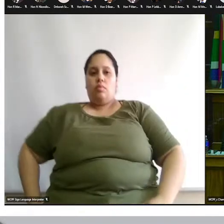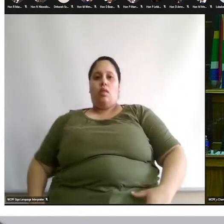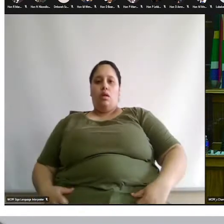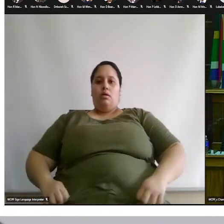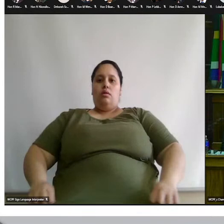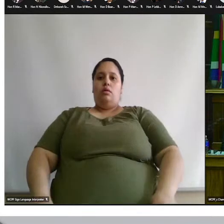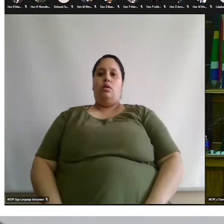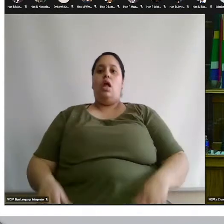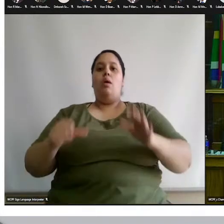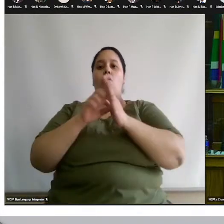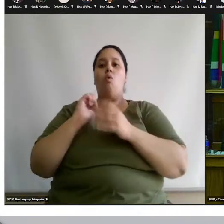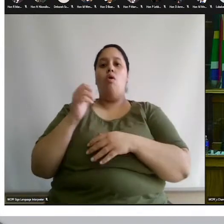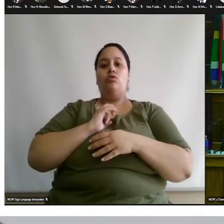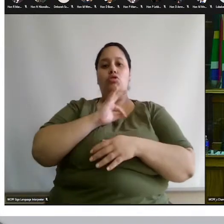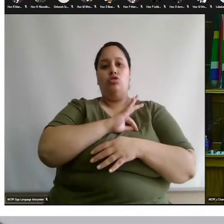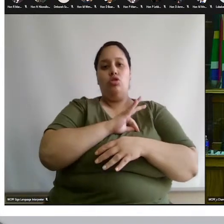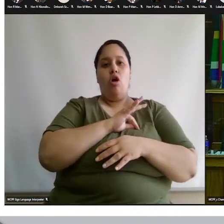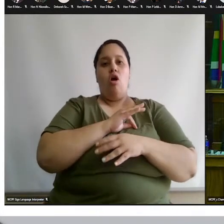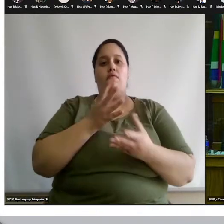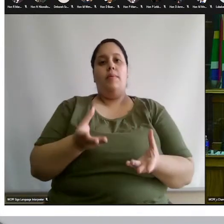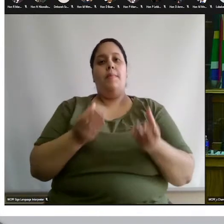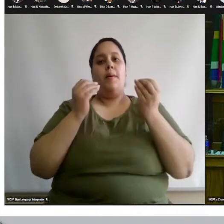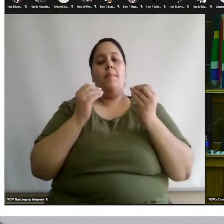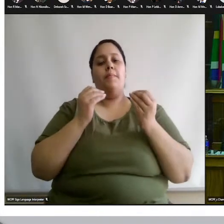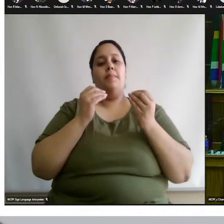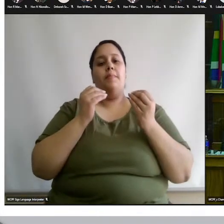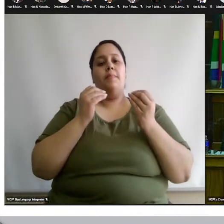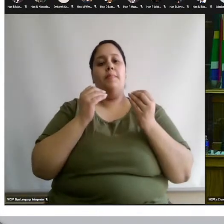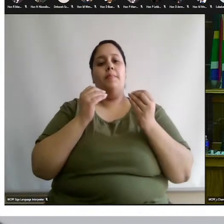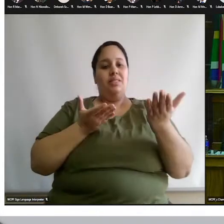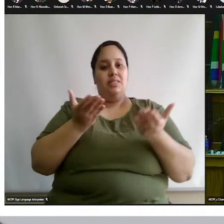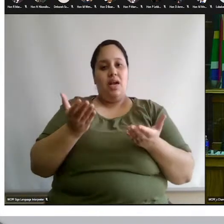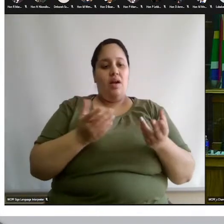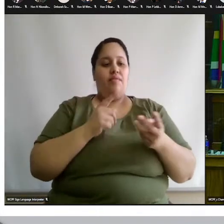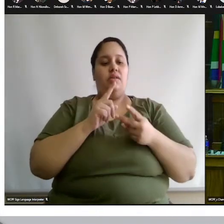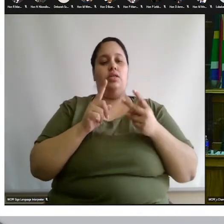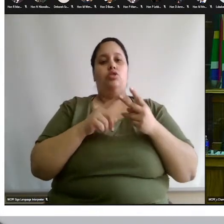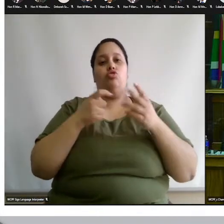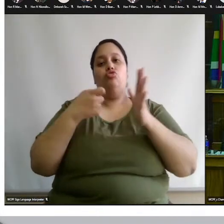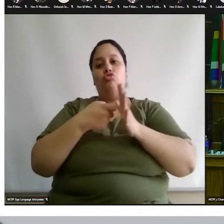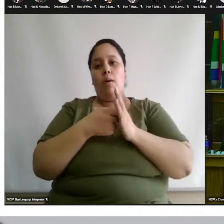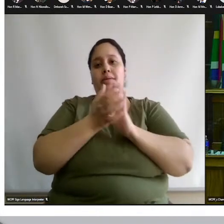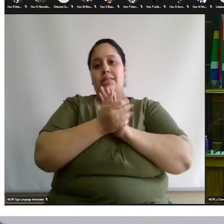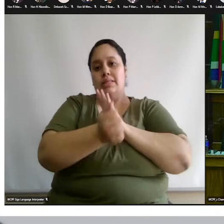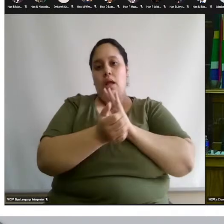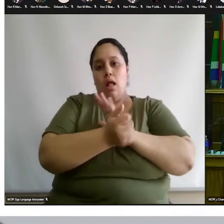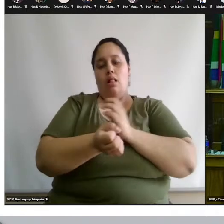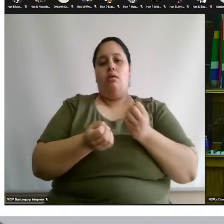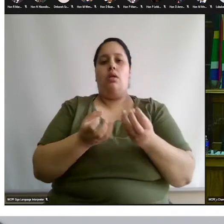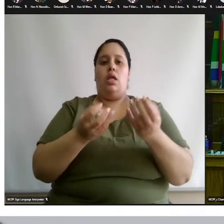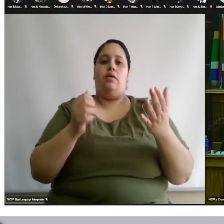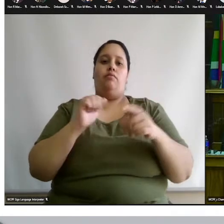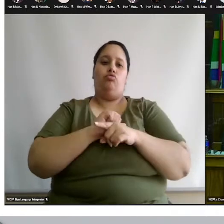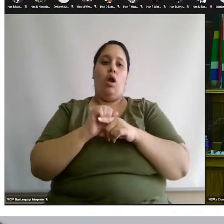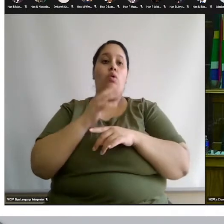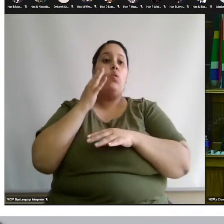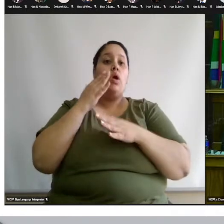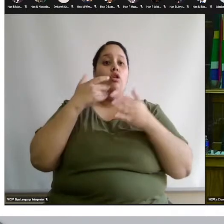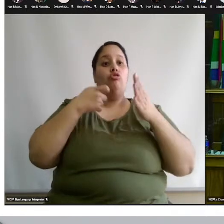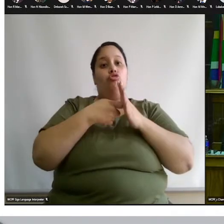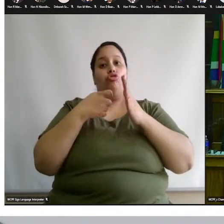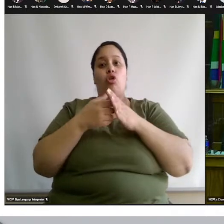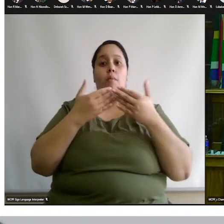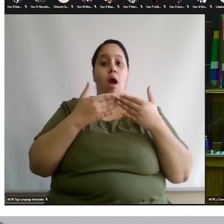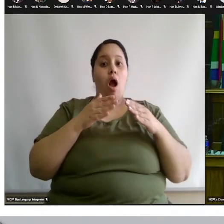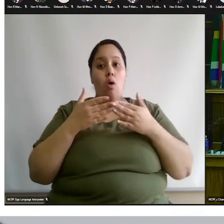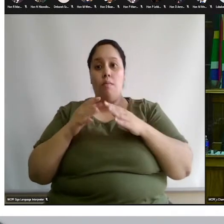training in IT systems, customer service, retail and retailing skills. And of course, once the stores are up and